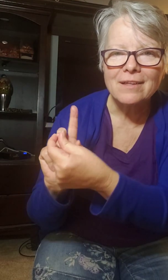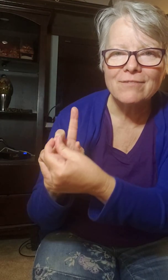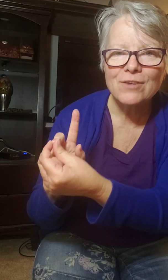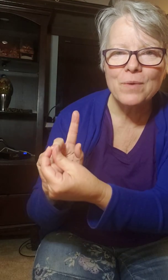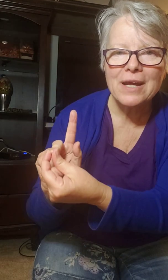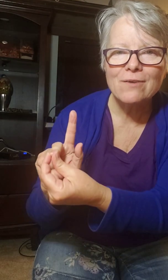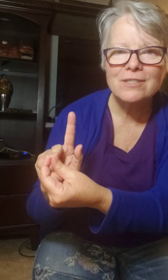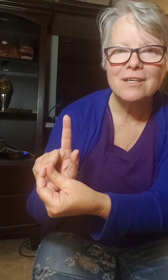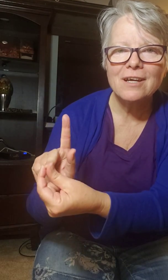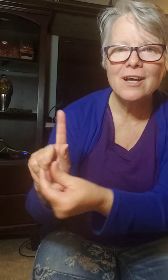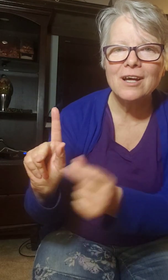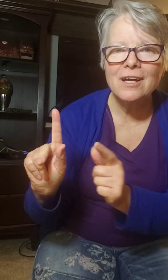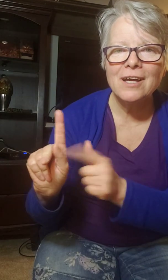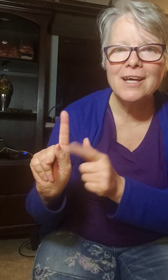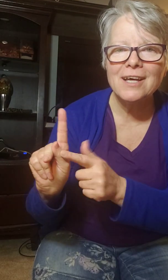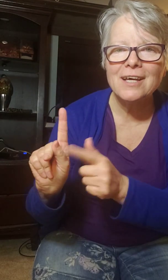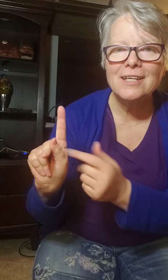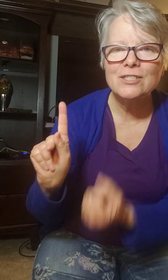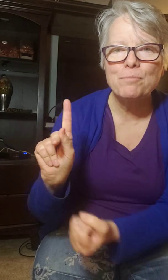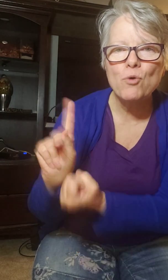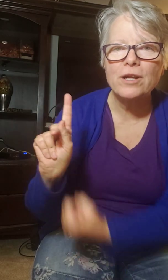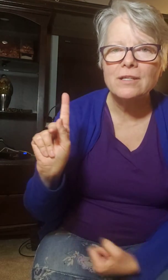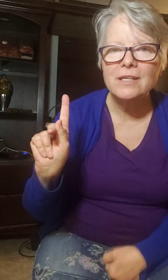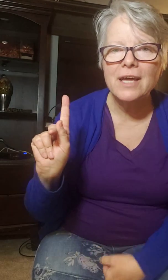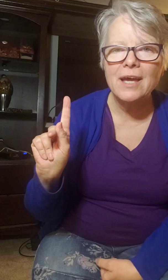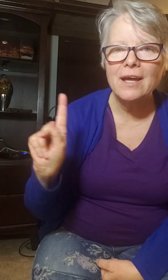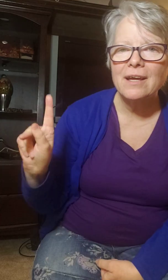Lift that one out. And support it. K.